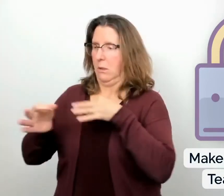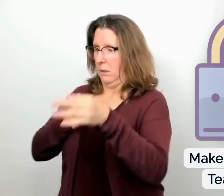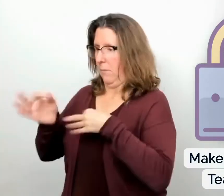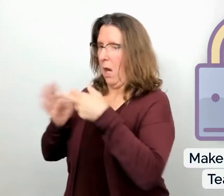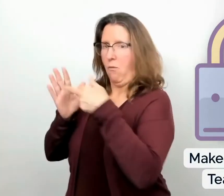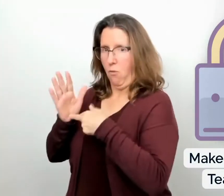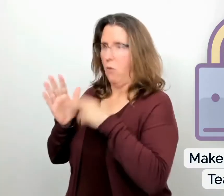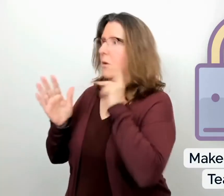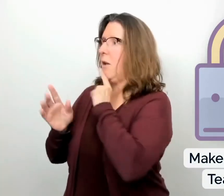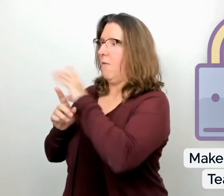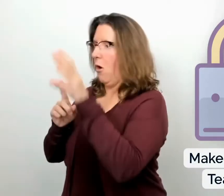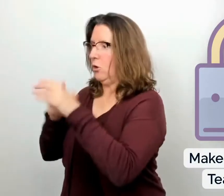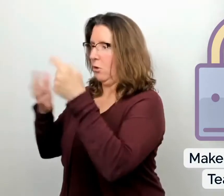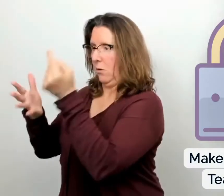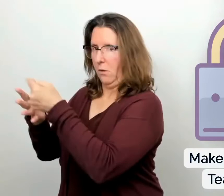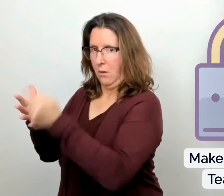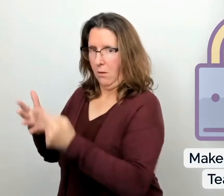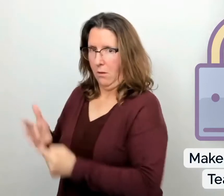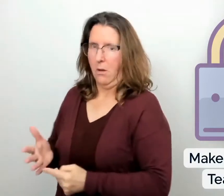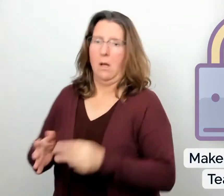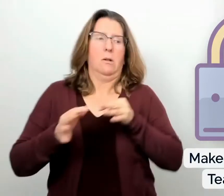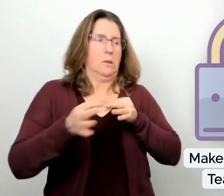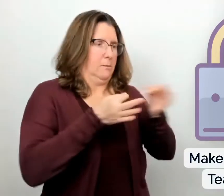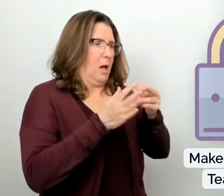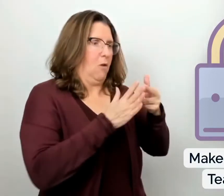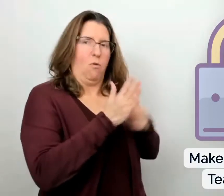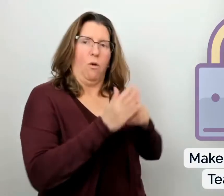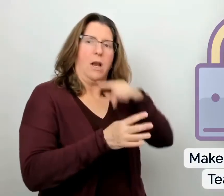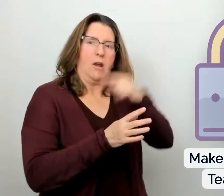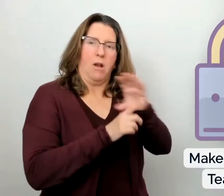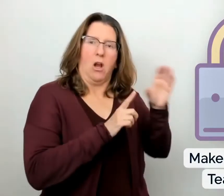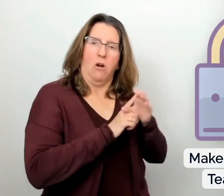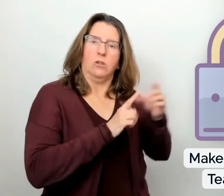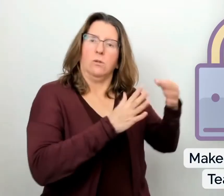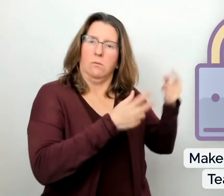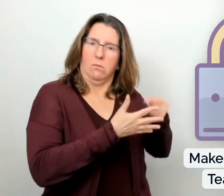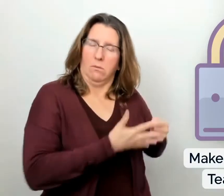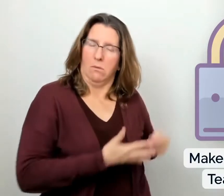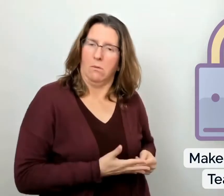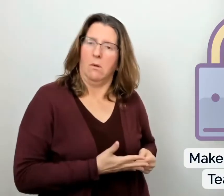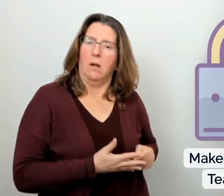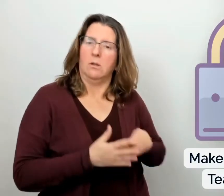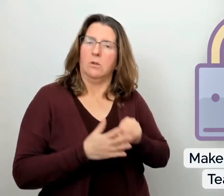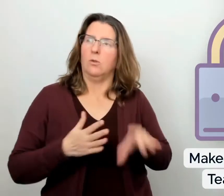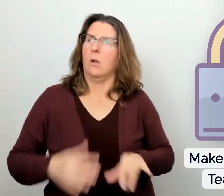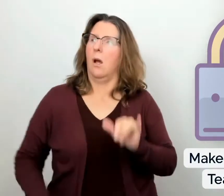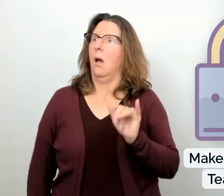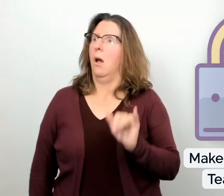the expectations in the hearing classroom, working with interpreters, would have different expectations of the student. Breaking this down